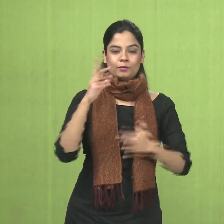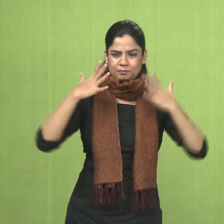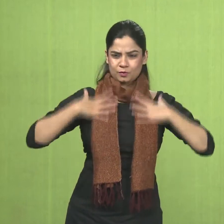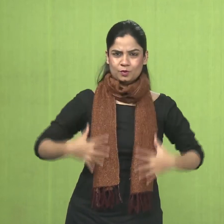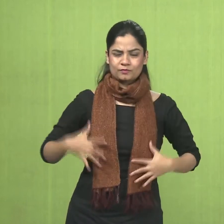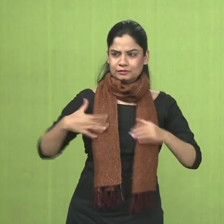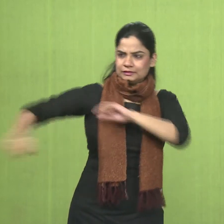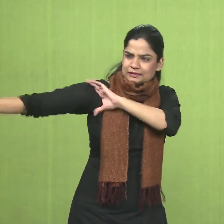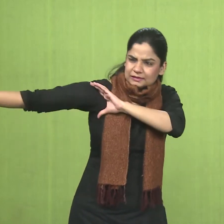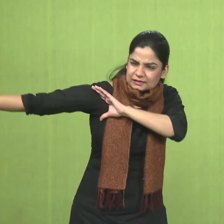one's muscles.